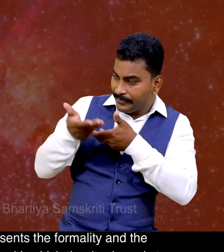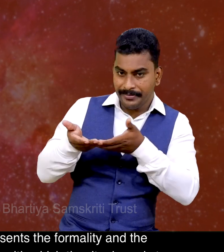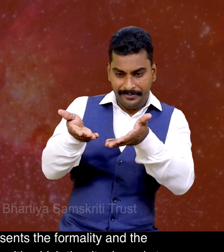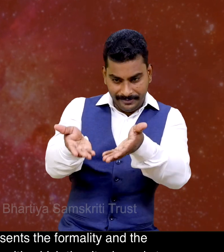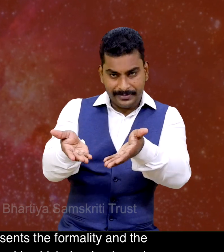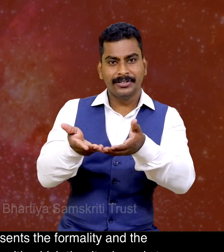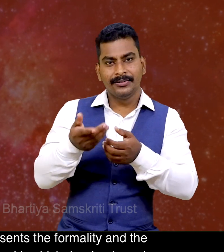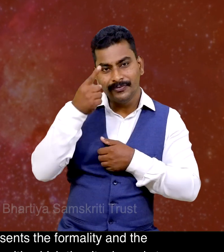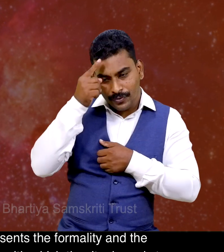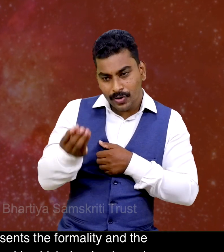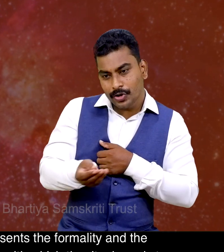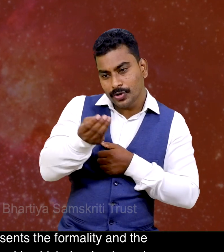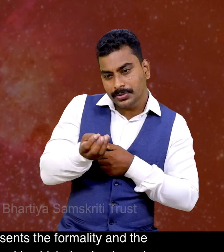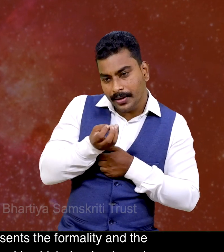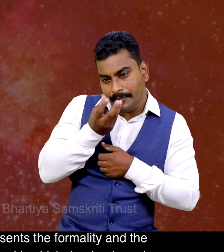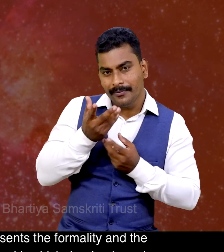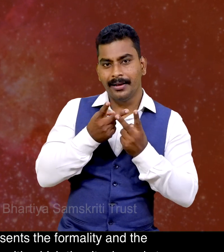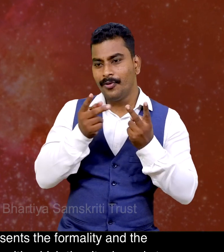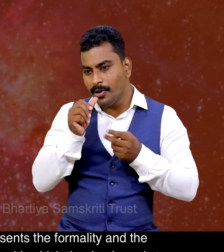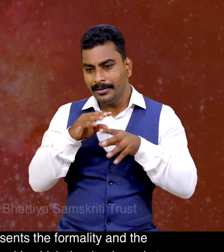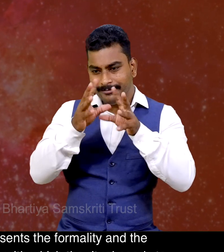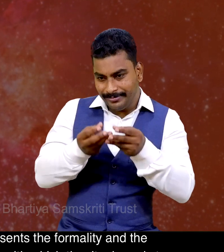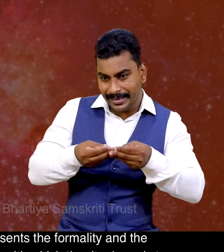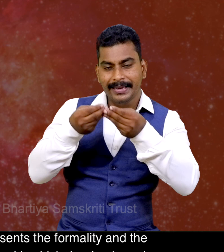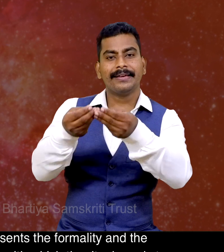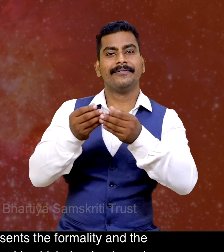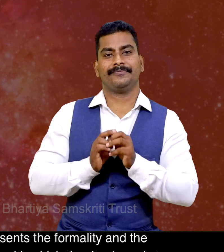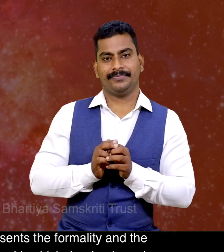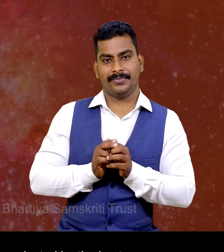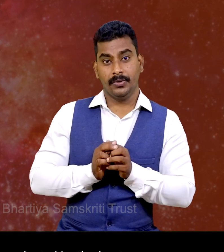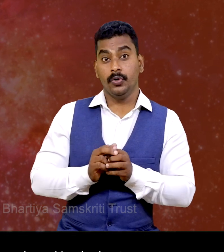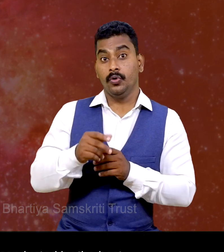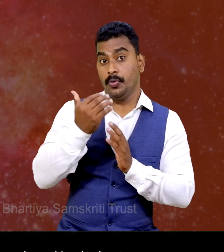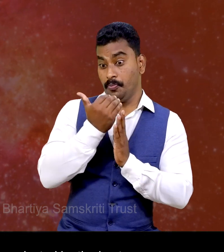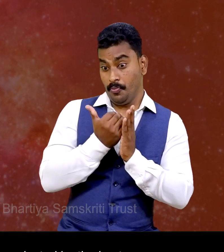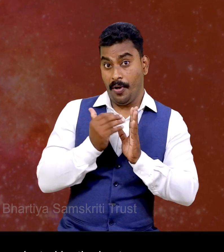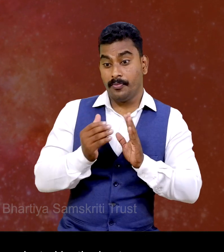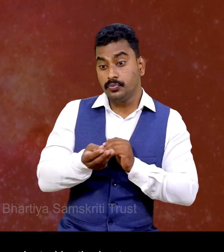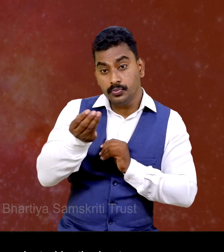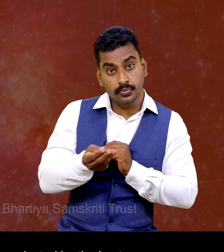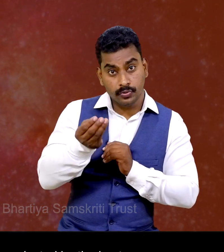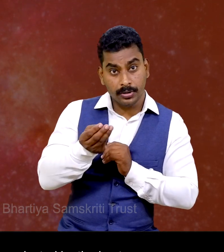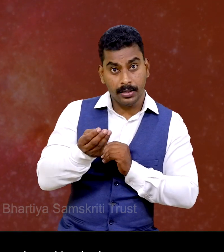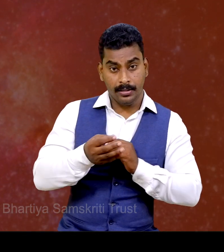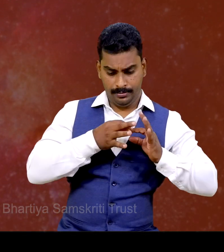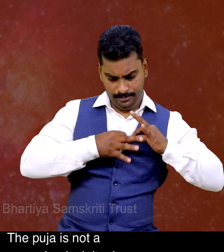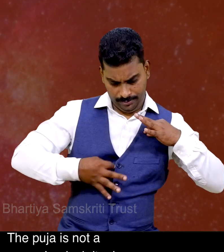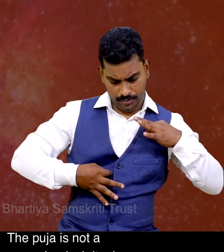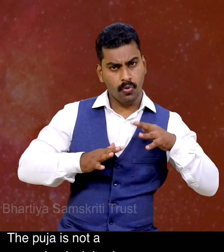formality and the dutifulness with which the ritual needs to be conducted by the host. The puja